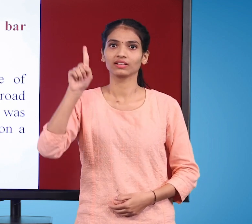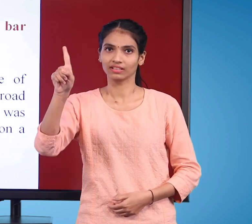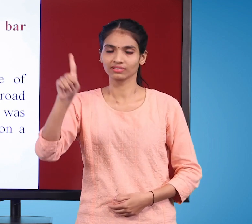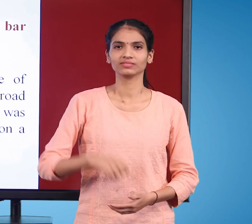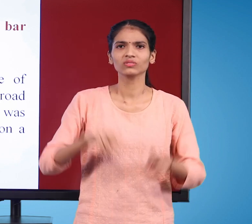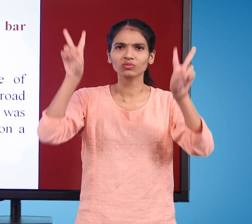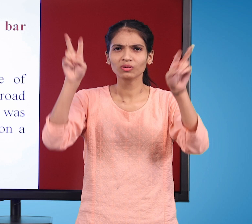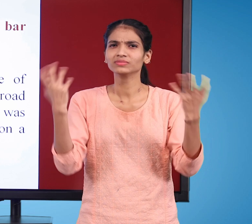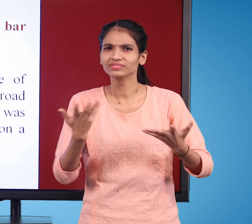9.7.1